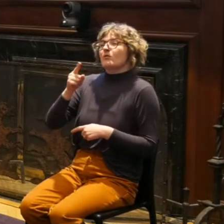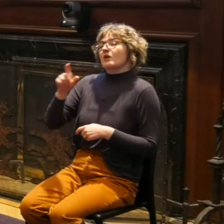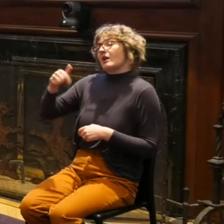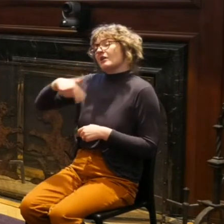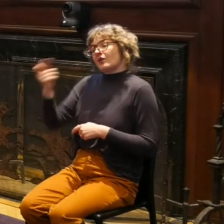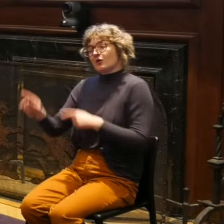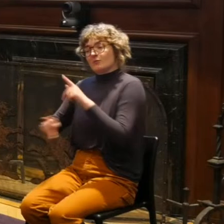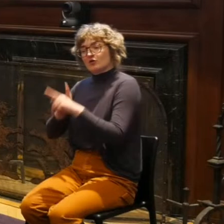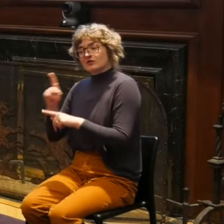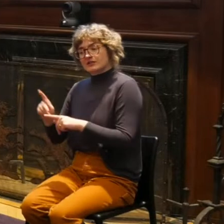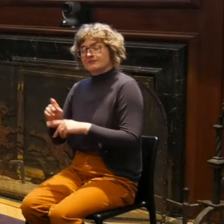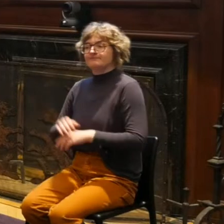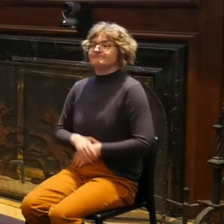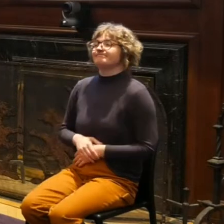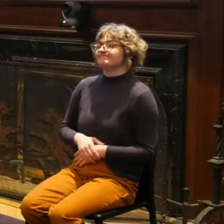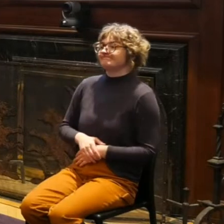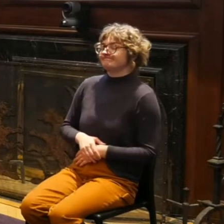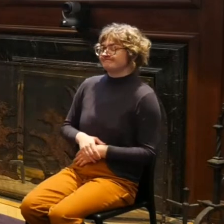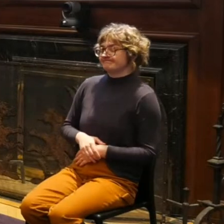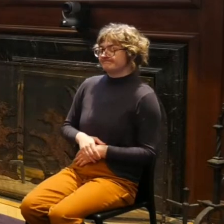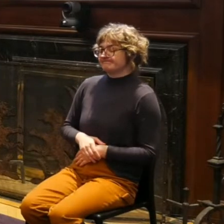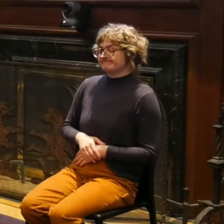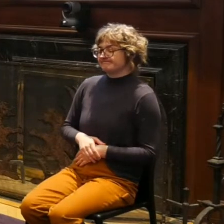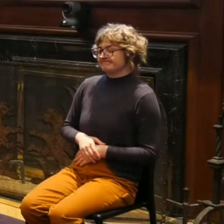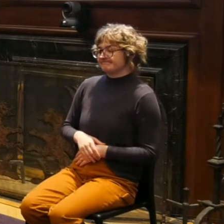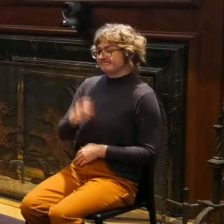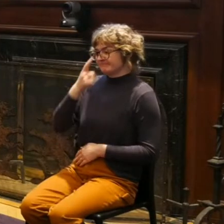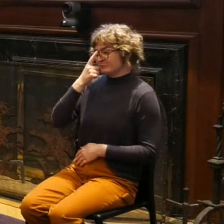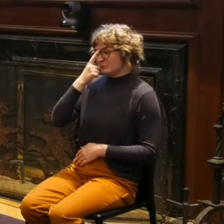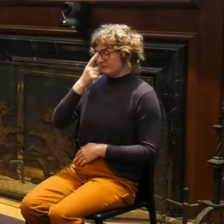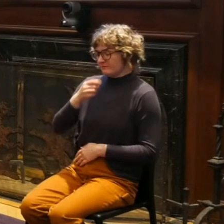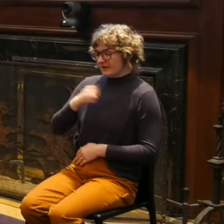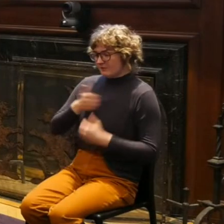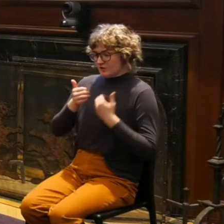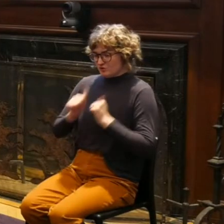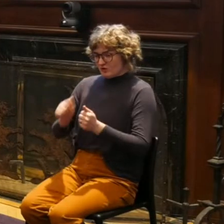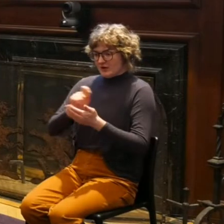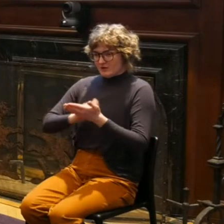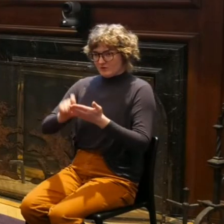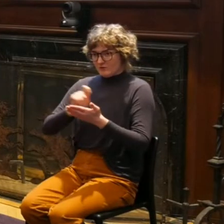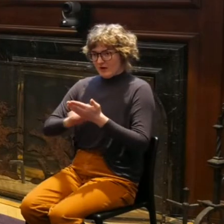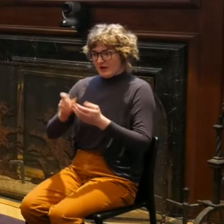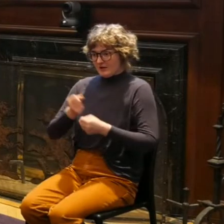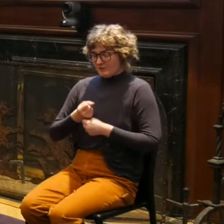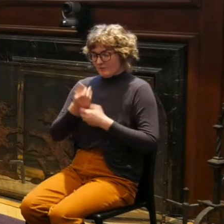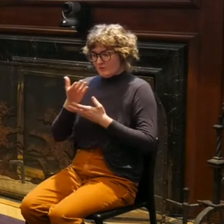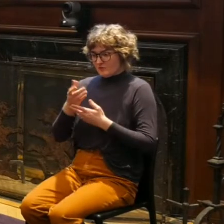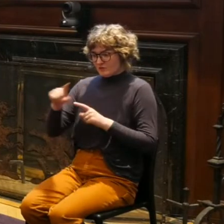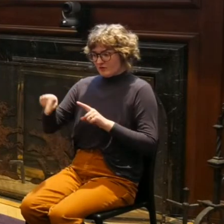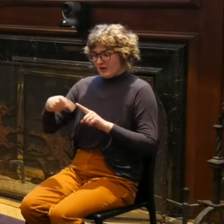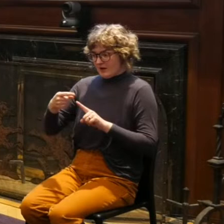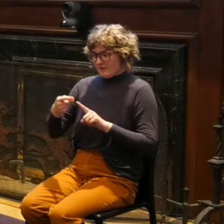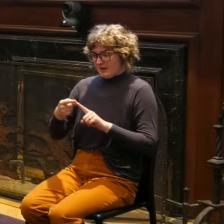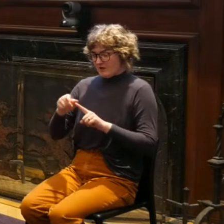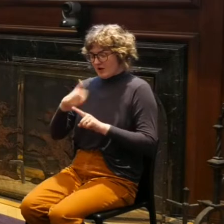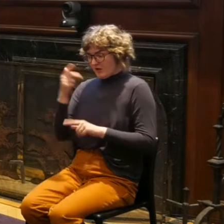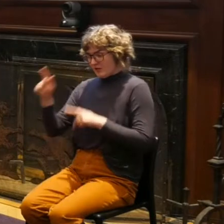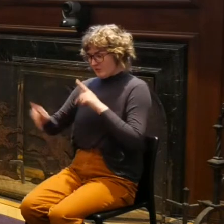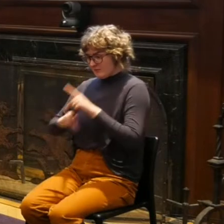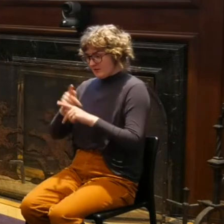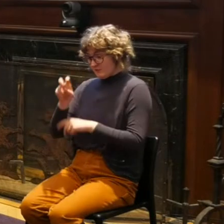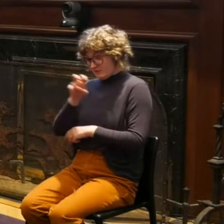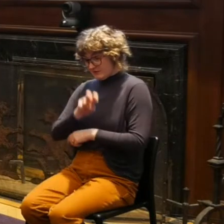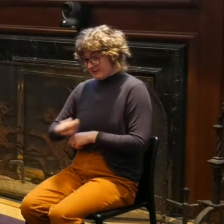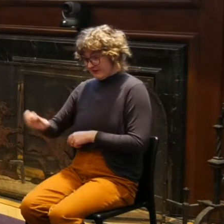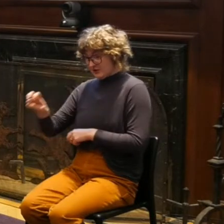else that I've been trying to write a poetry about other people's